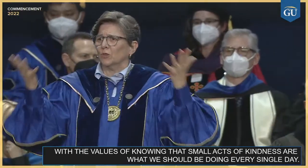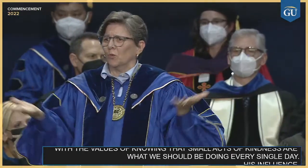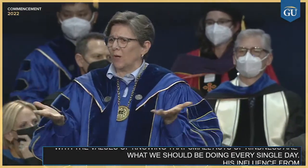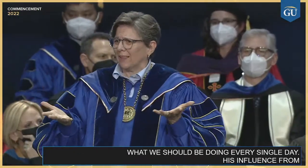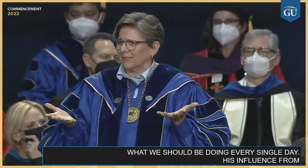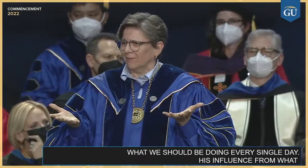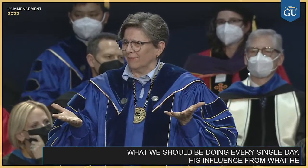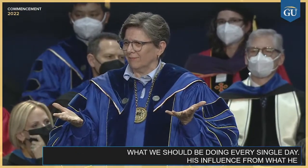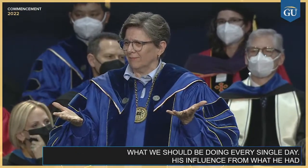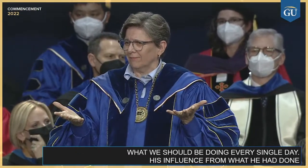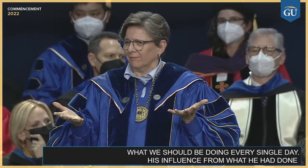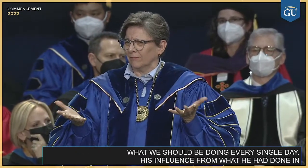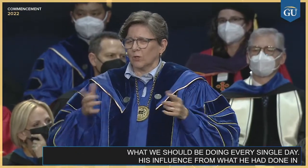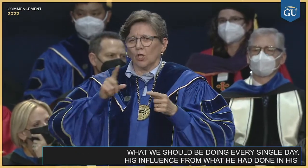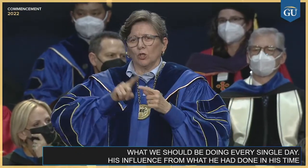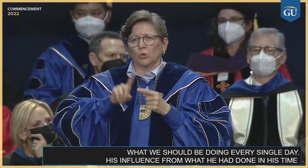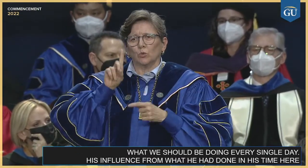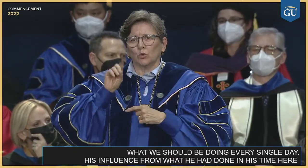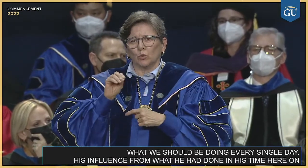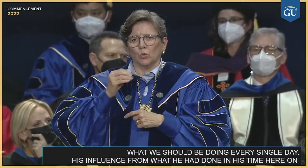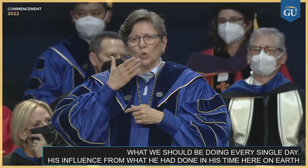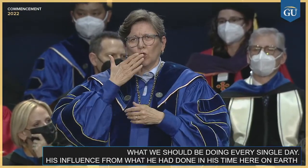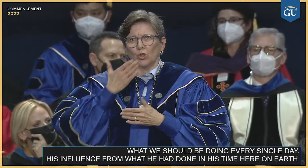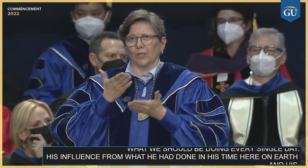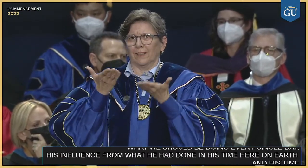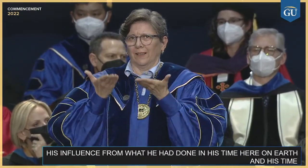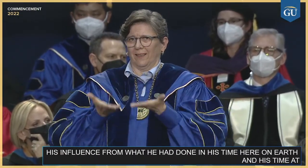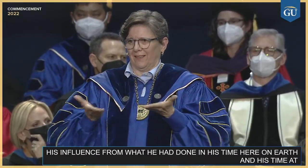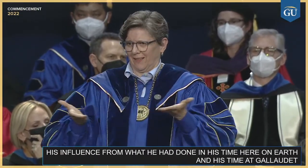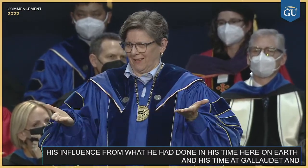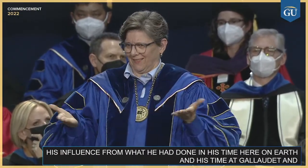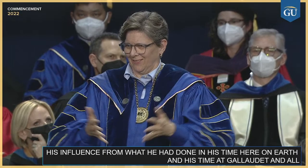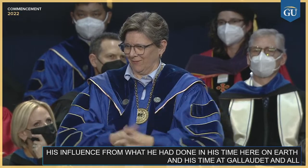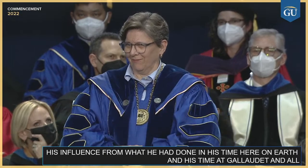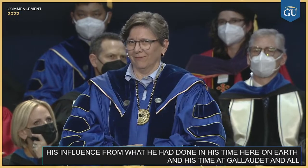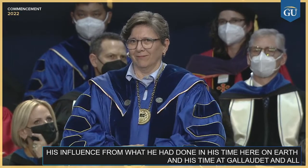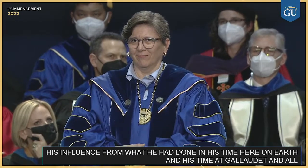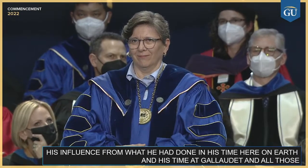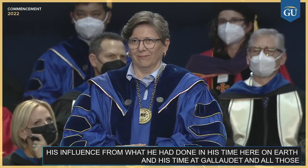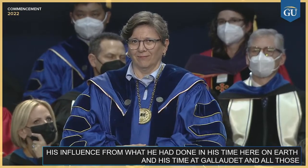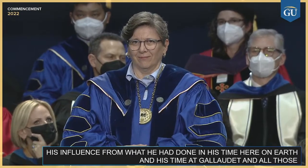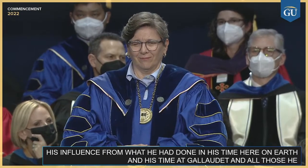support to, he had once said that he was wanting to do good things.